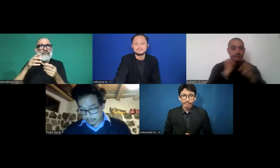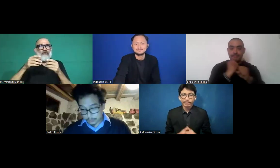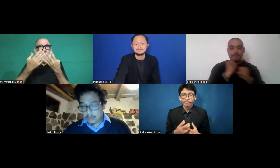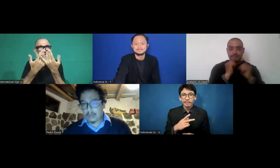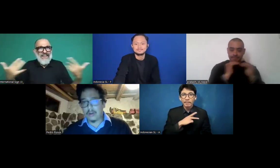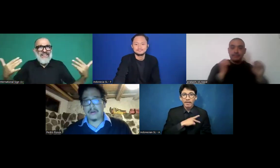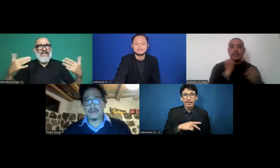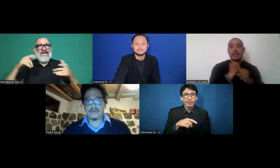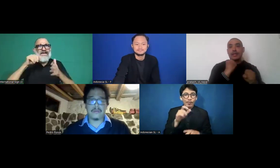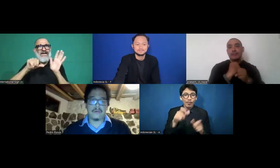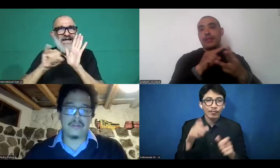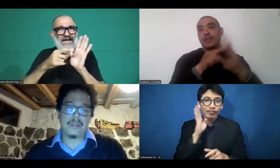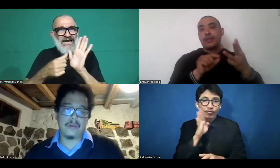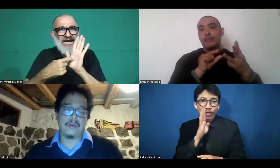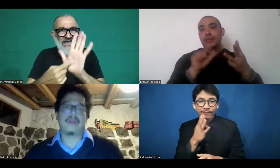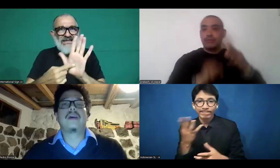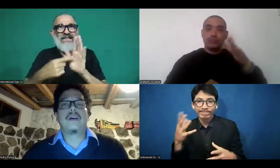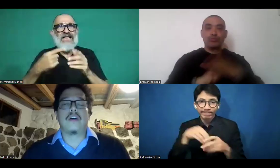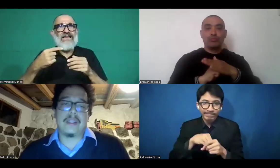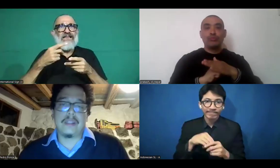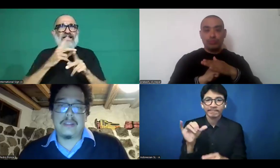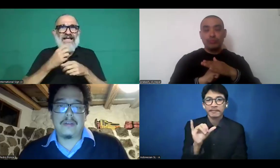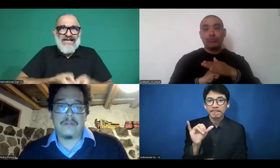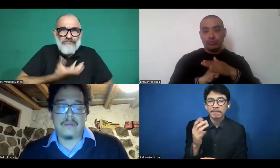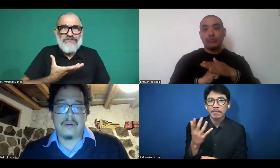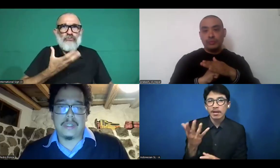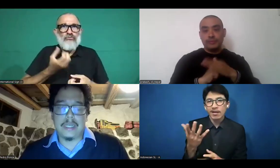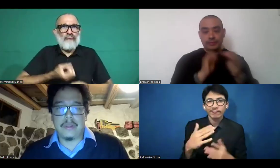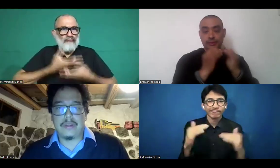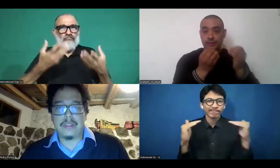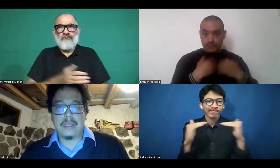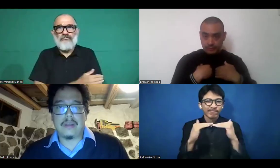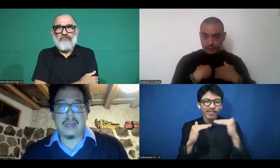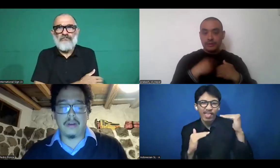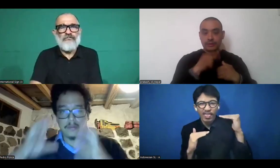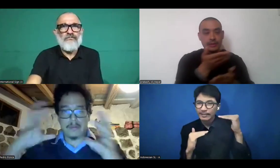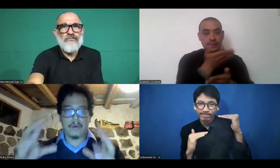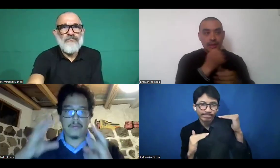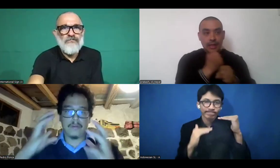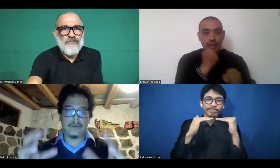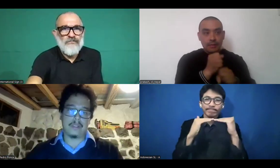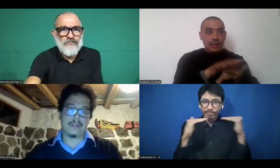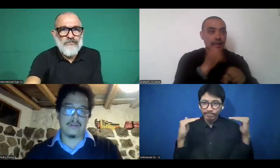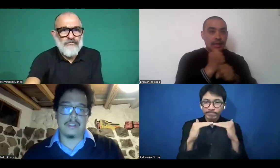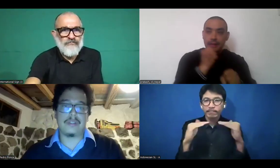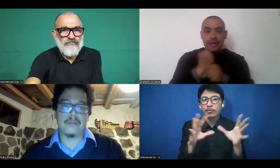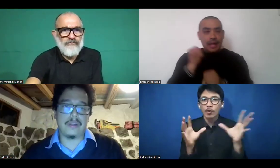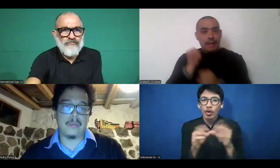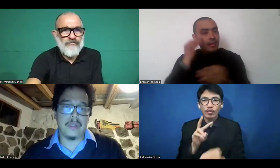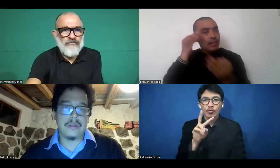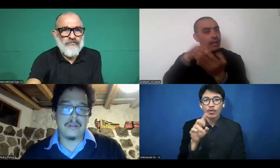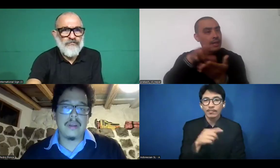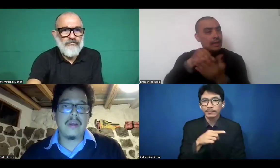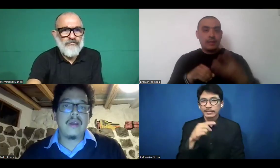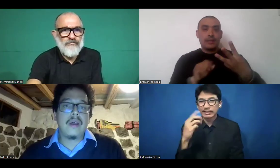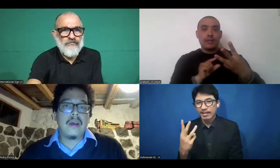So over 2/3 of grantees share with us that a lot of their work focuses on these 3